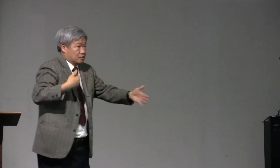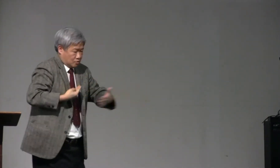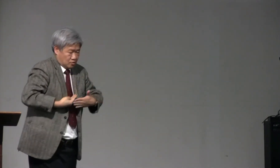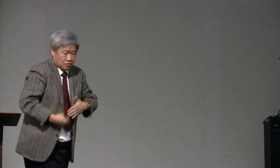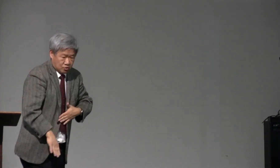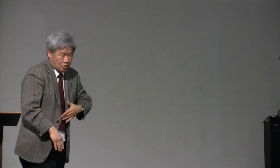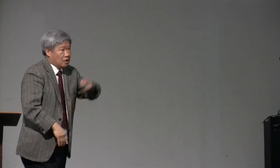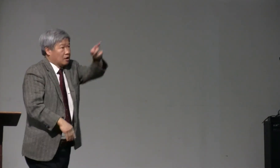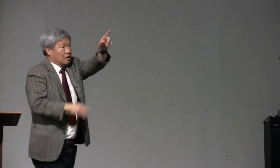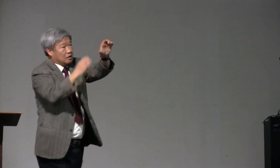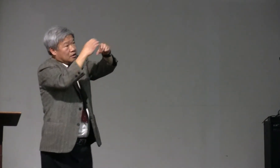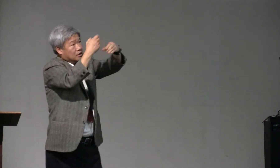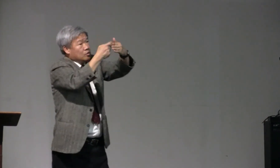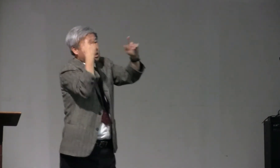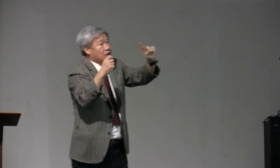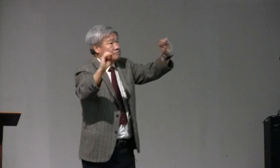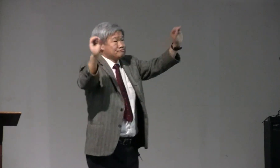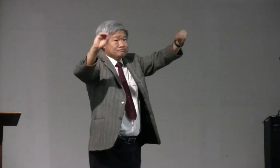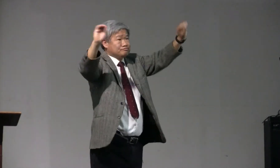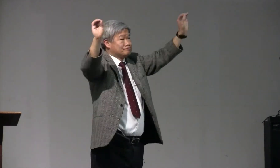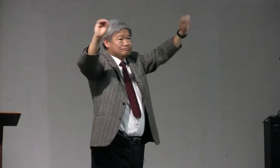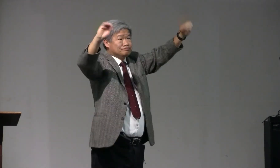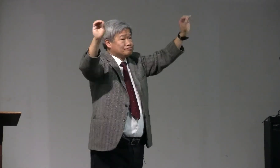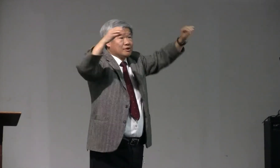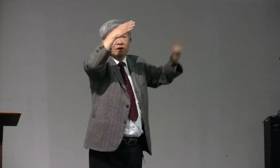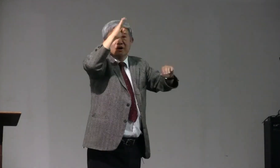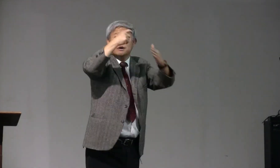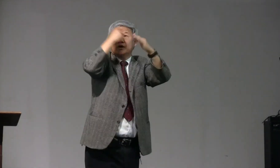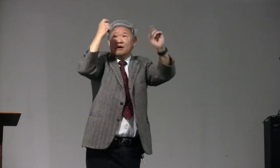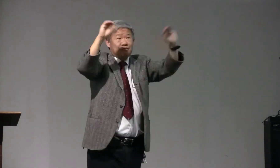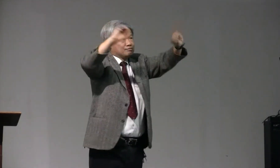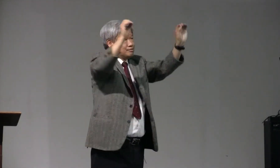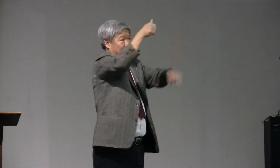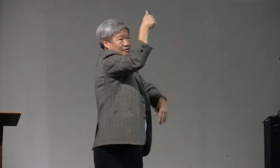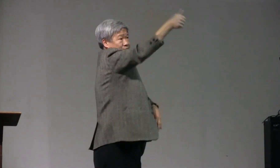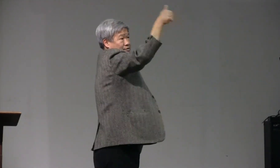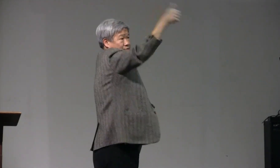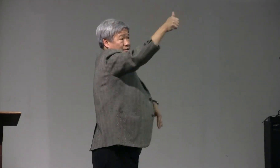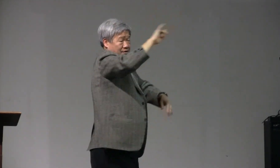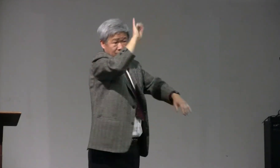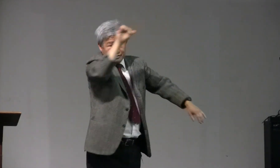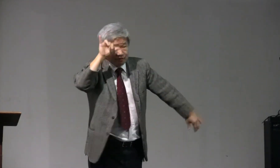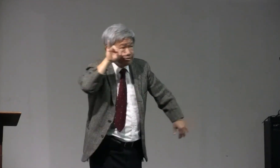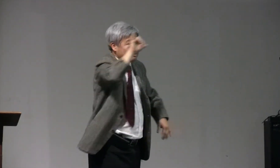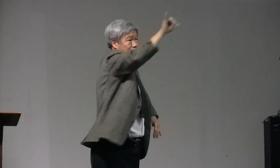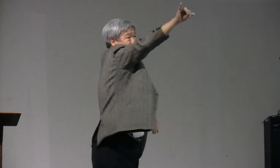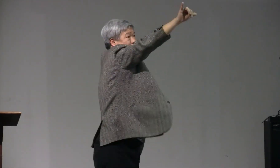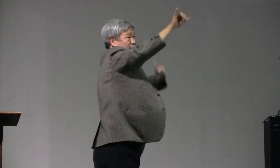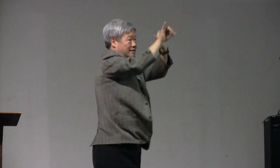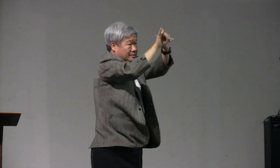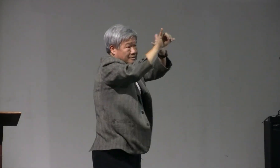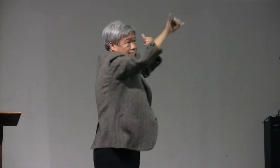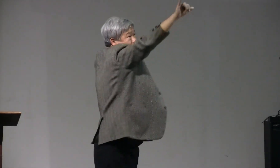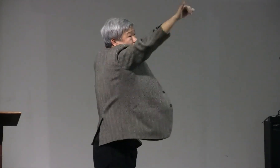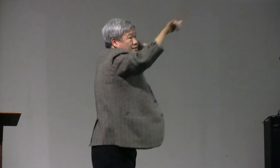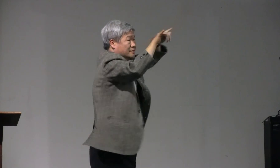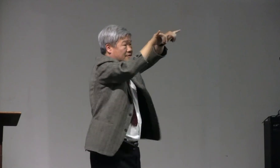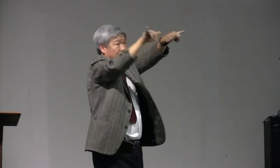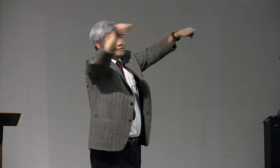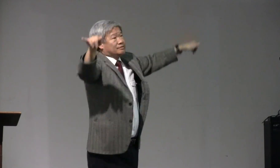created us before we were born. He created us from nothing. He's God. He's eternal.